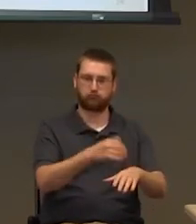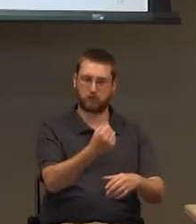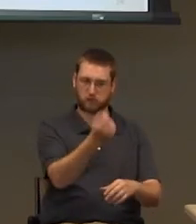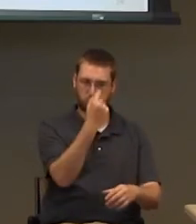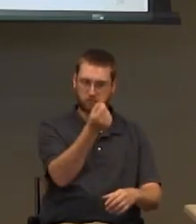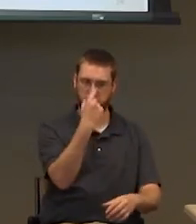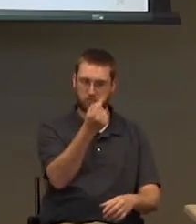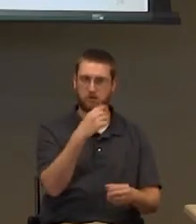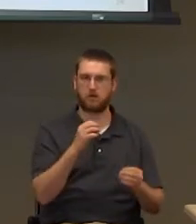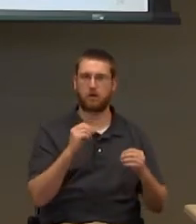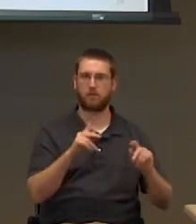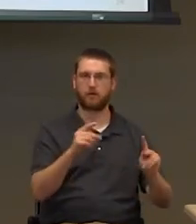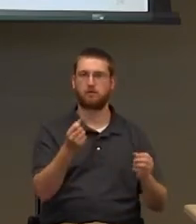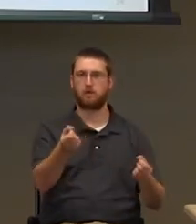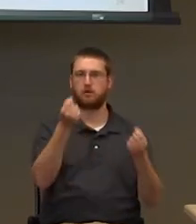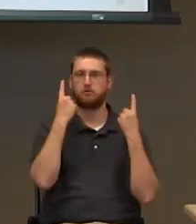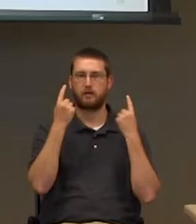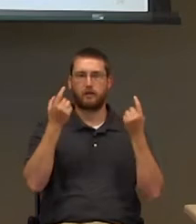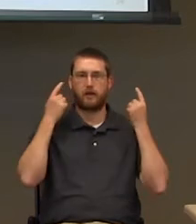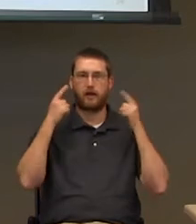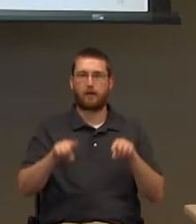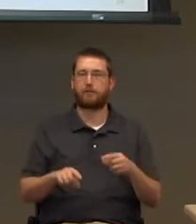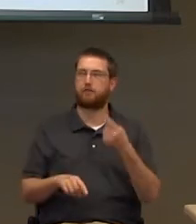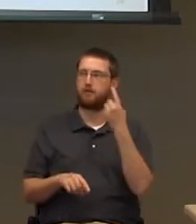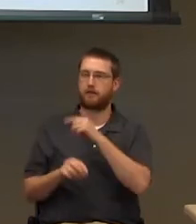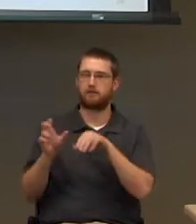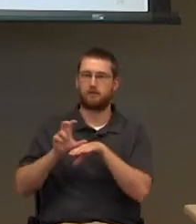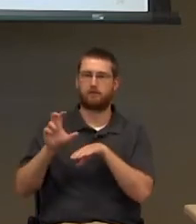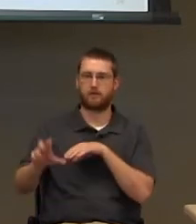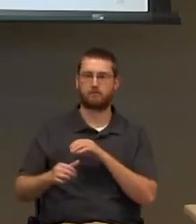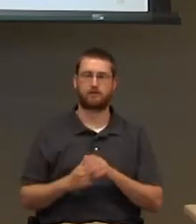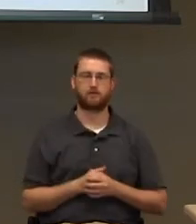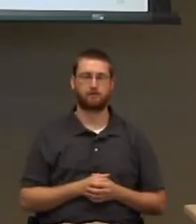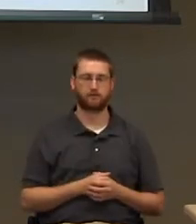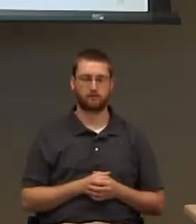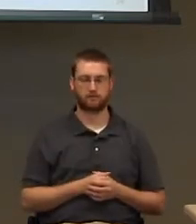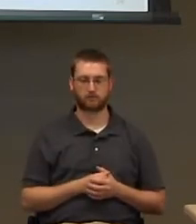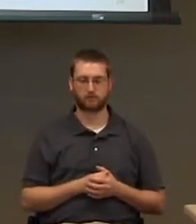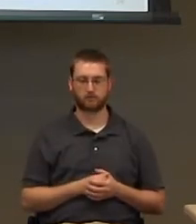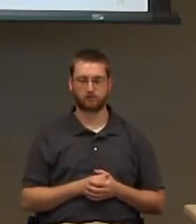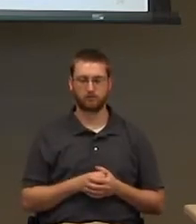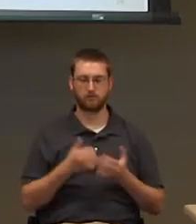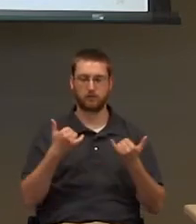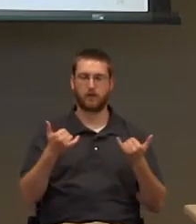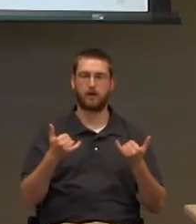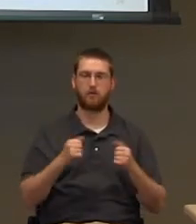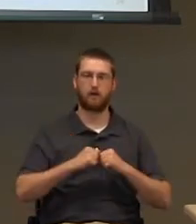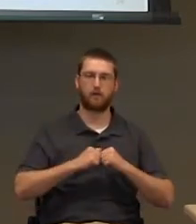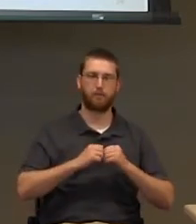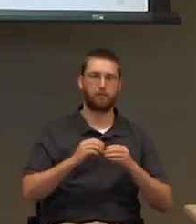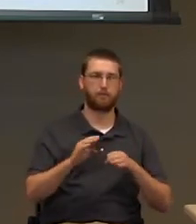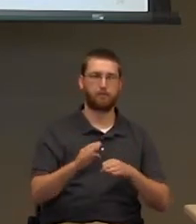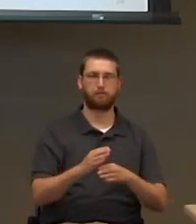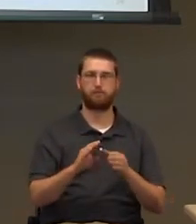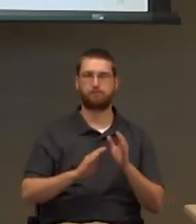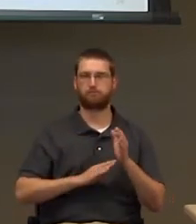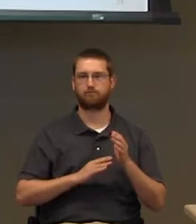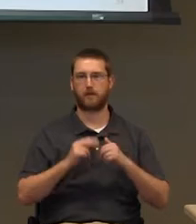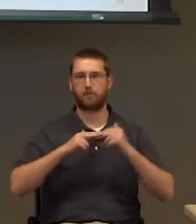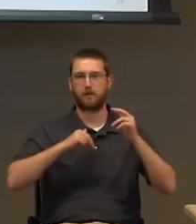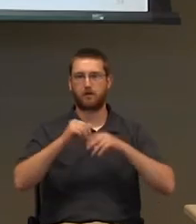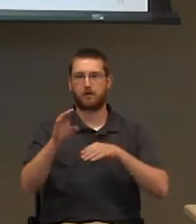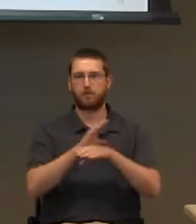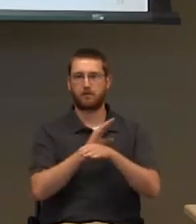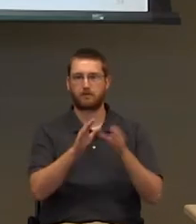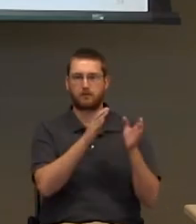sorts of opportunity to understand what's going on out of this. Build your business plan. You saw my beautiful graphic at the beginning of this process. This